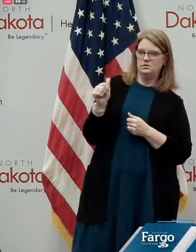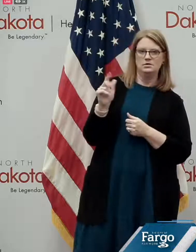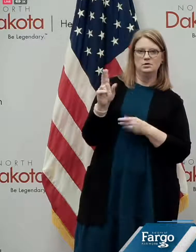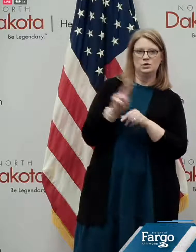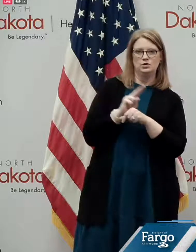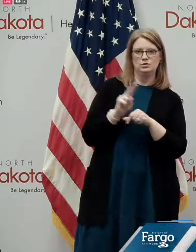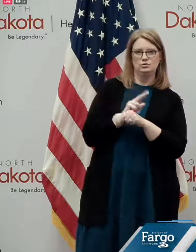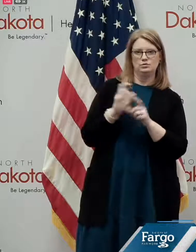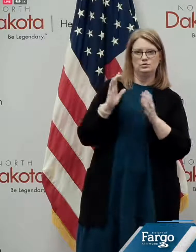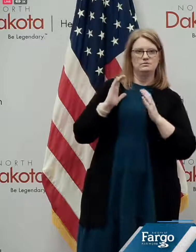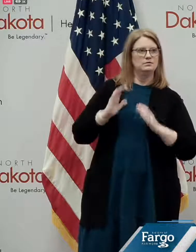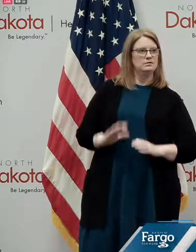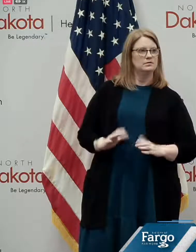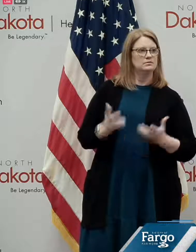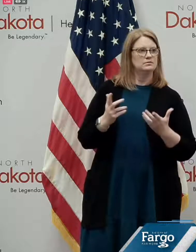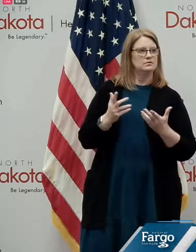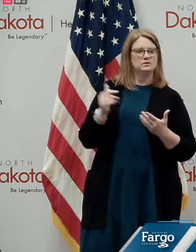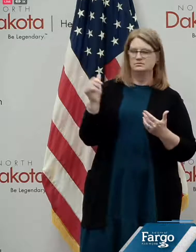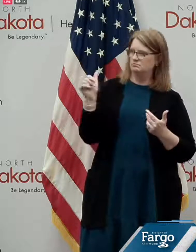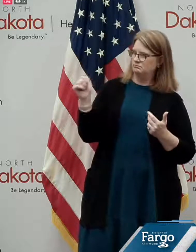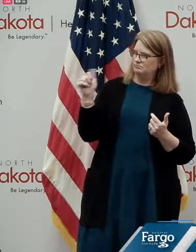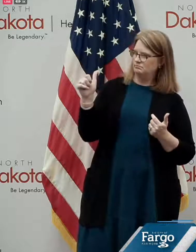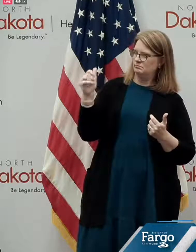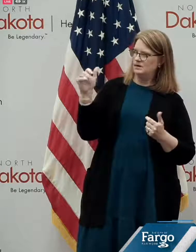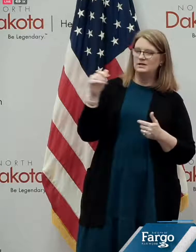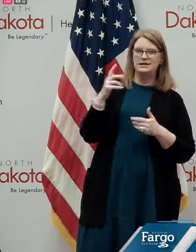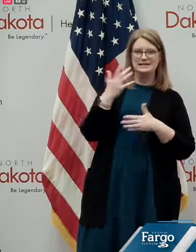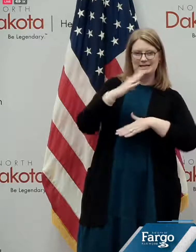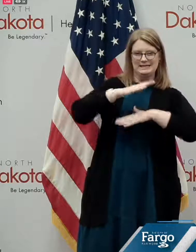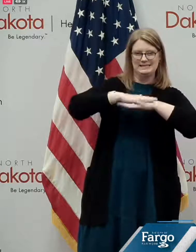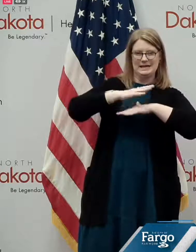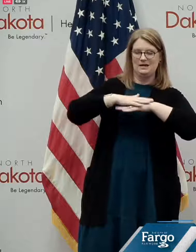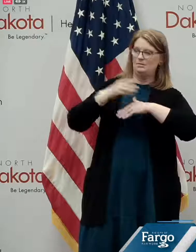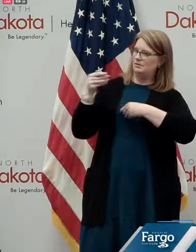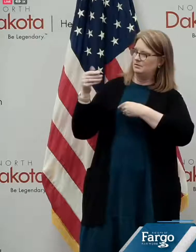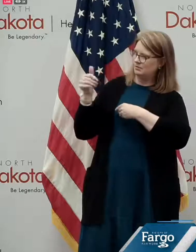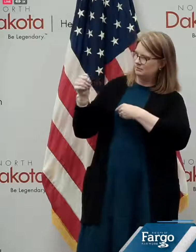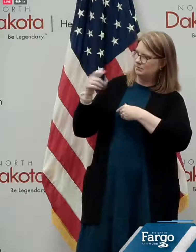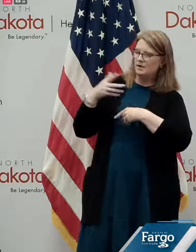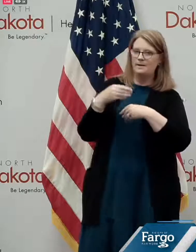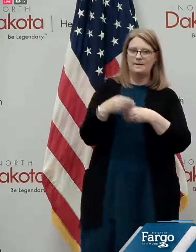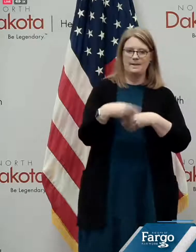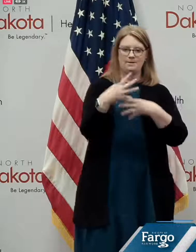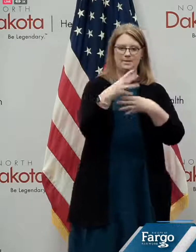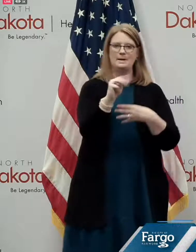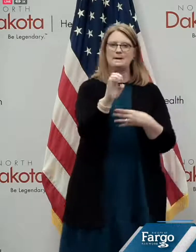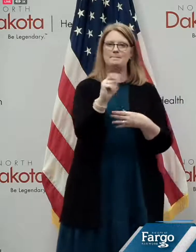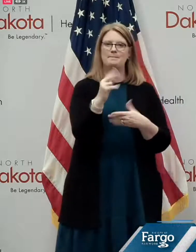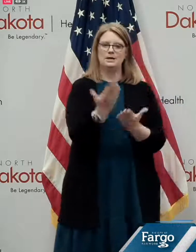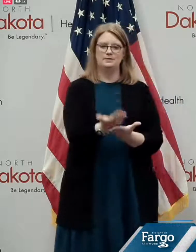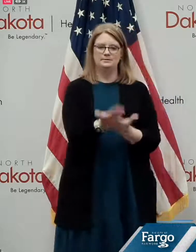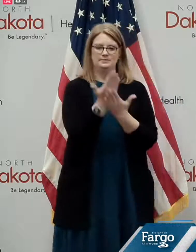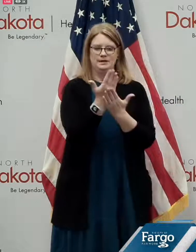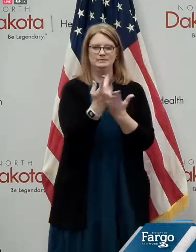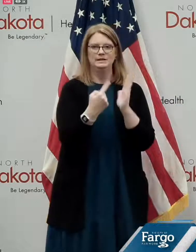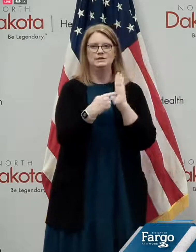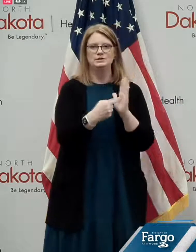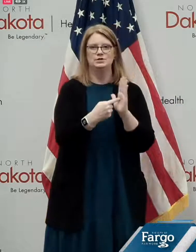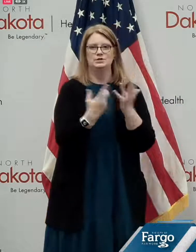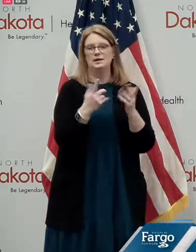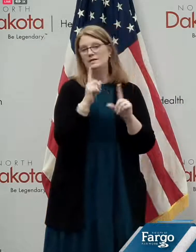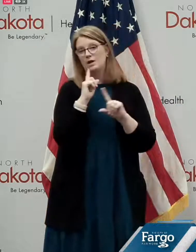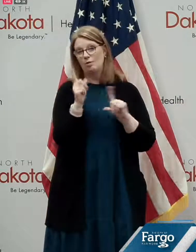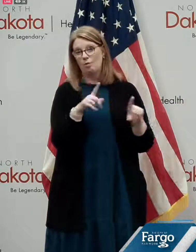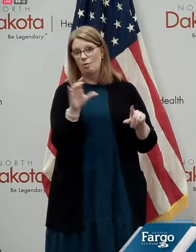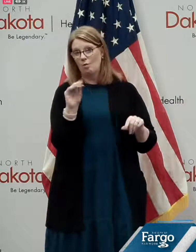a customer of your restaurant, to scan a code at the table and have the menu be revealed to them. Maybe they can even order